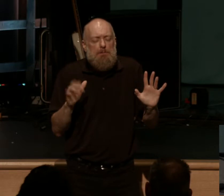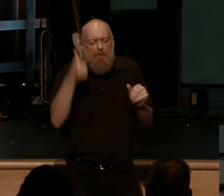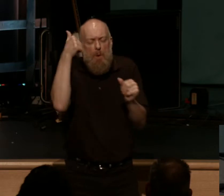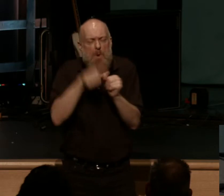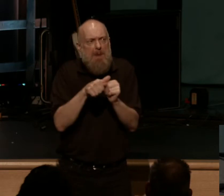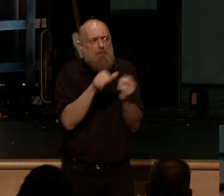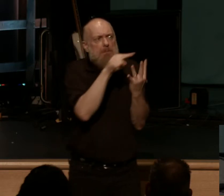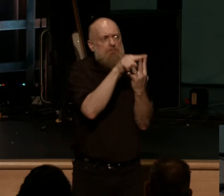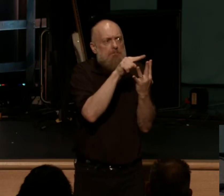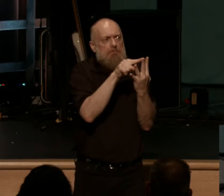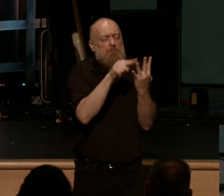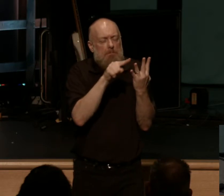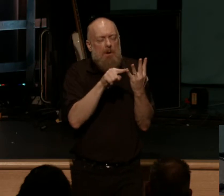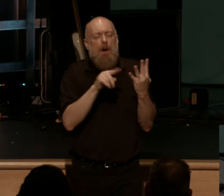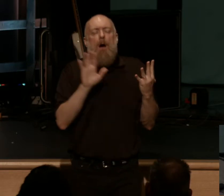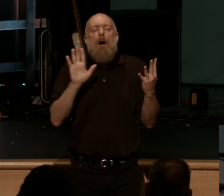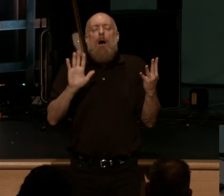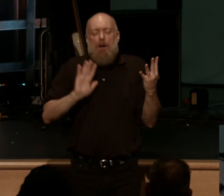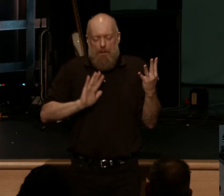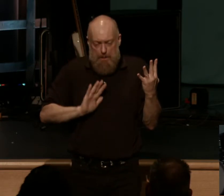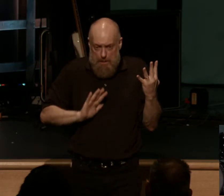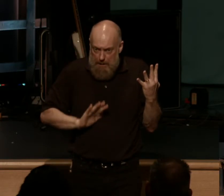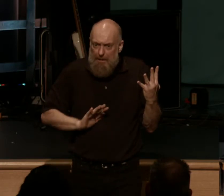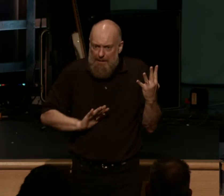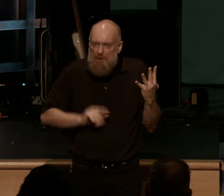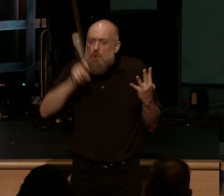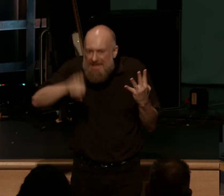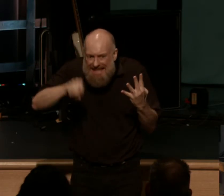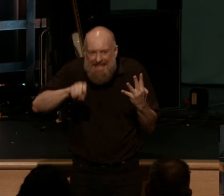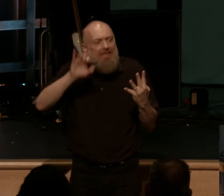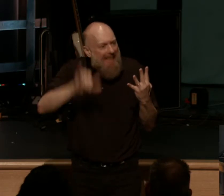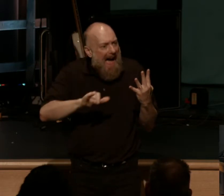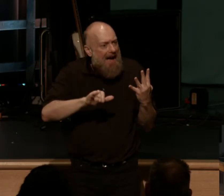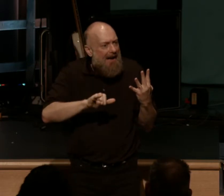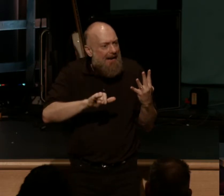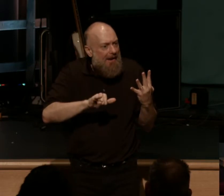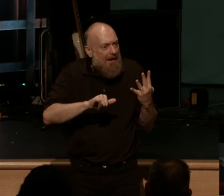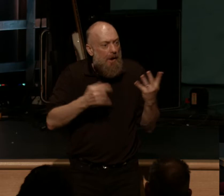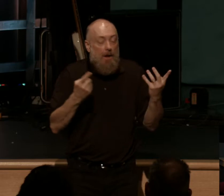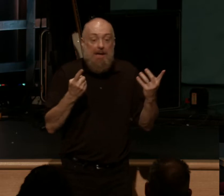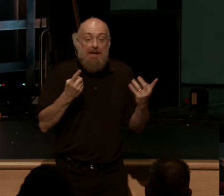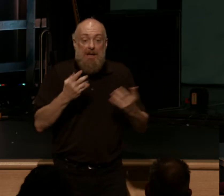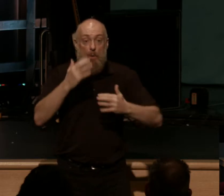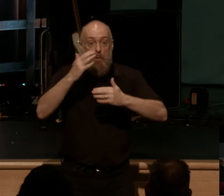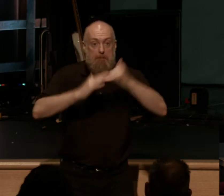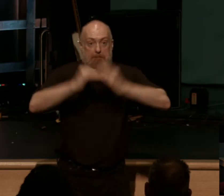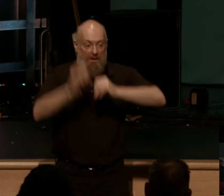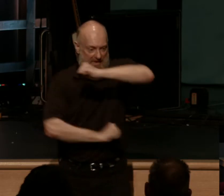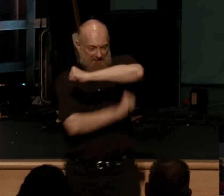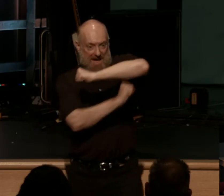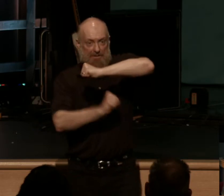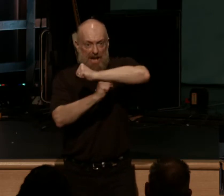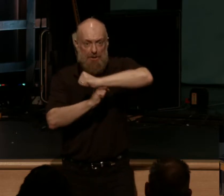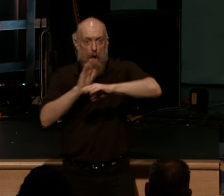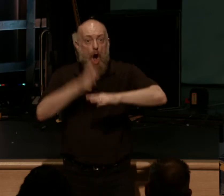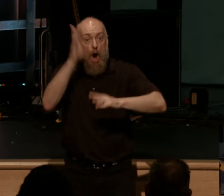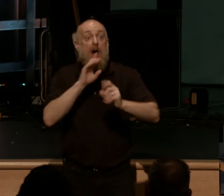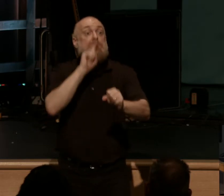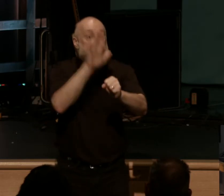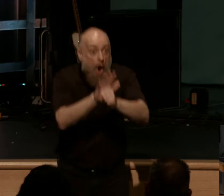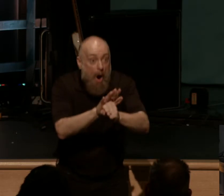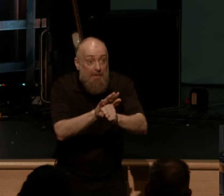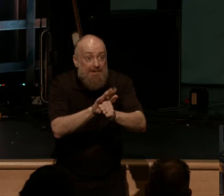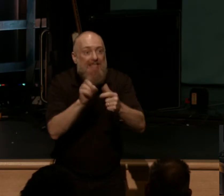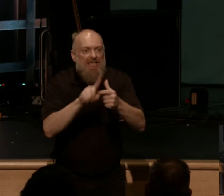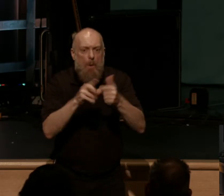biblical convictions that you rely upon that direct your devotion. When they're built on God's promises in his word, they direct your devotion,